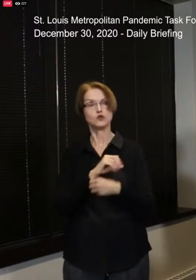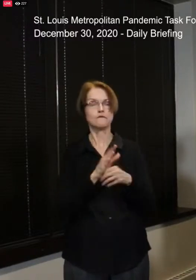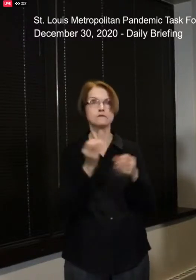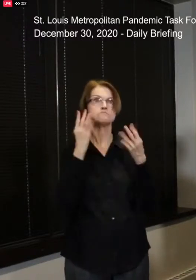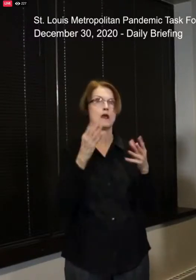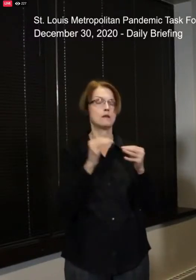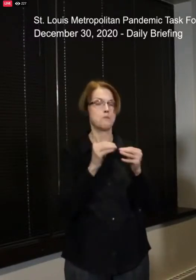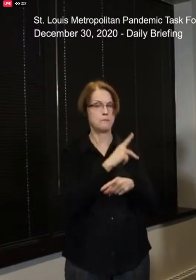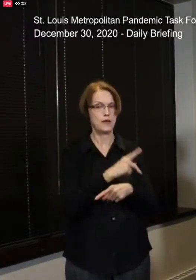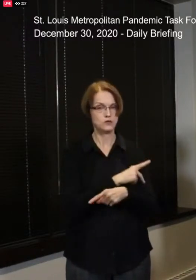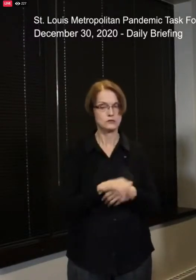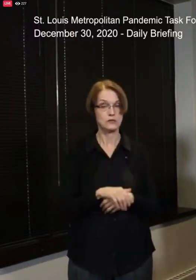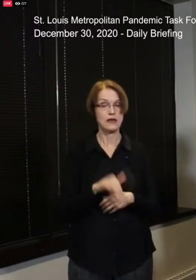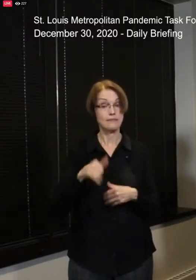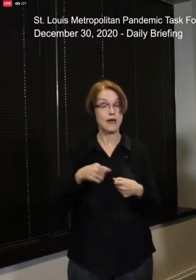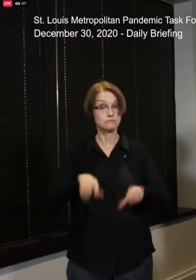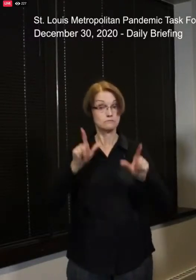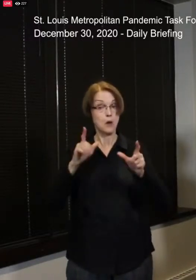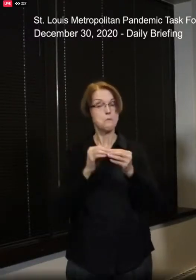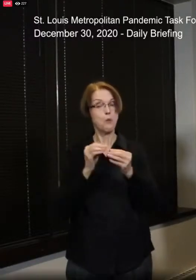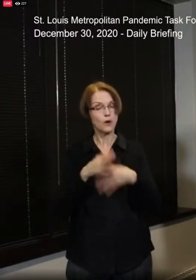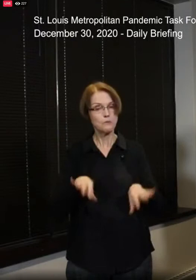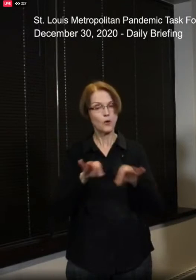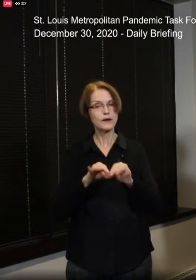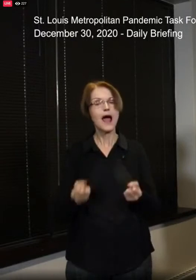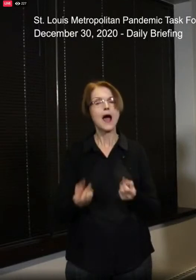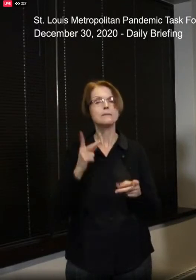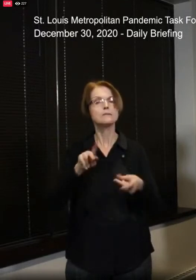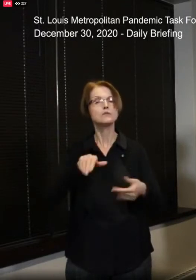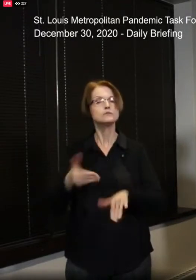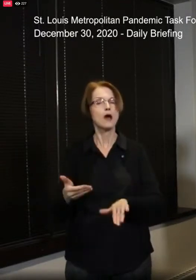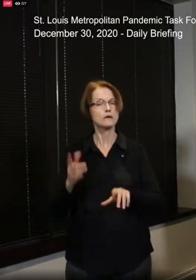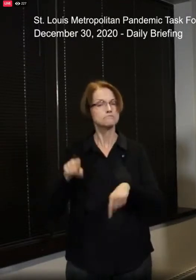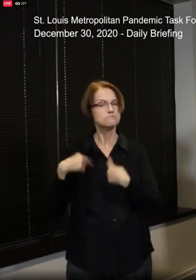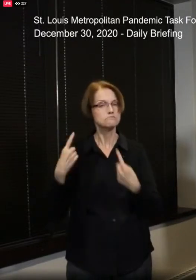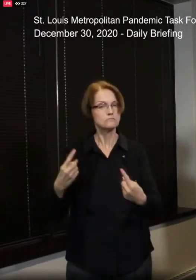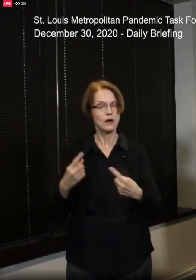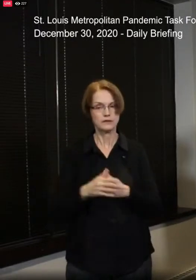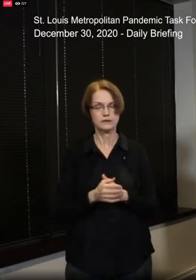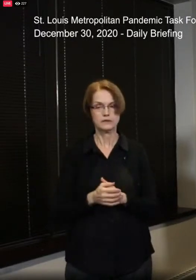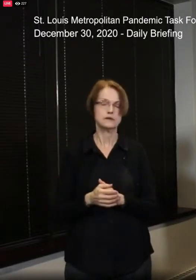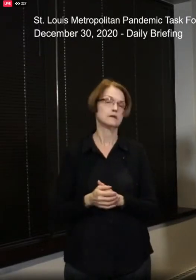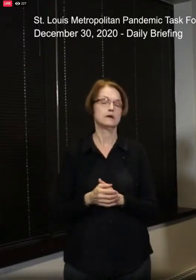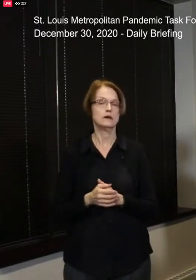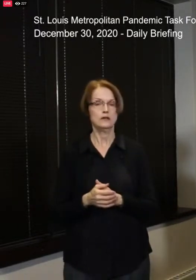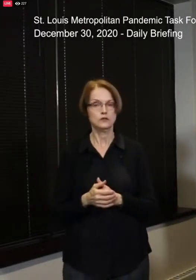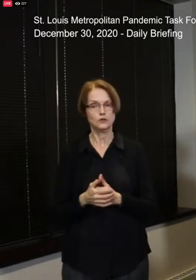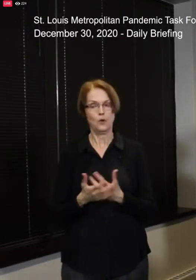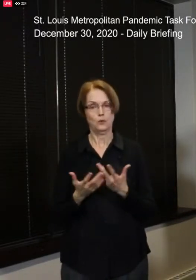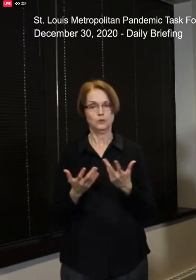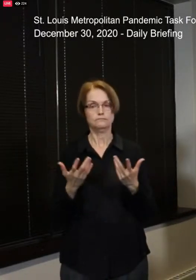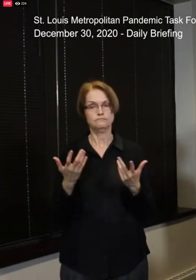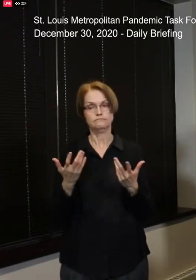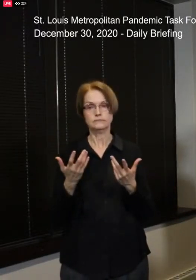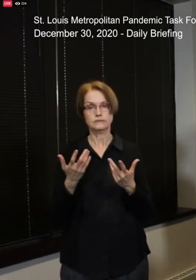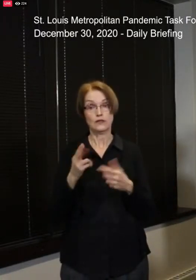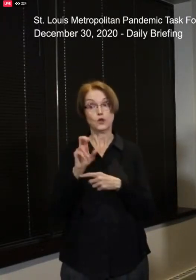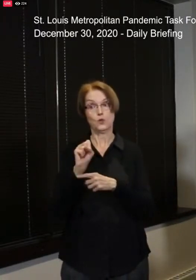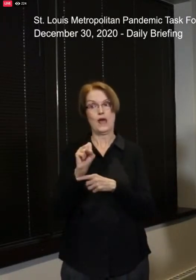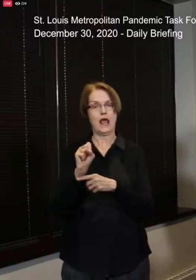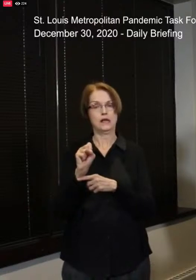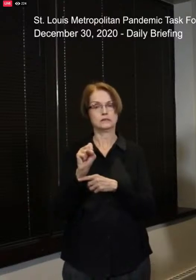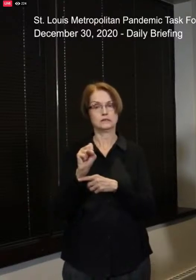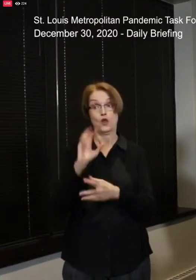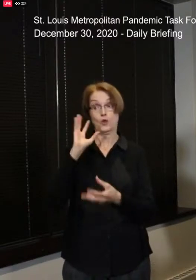But I think this one is even more important, and this is looking at the number of deaths. So as a percent of the total deaths that are occurring in the United